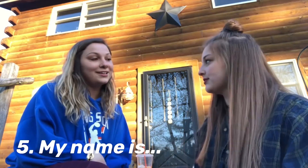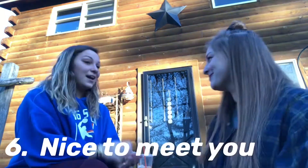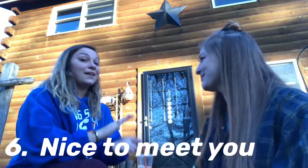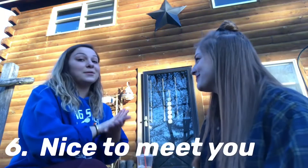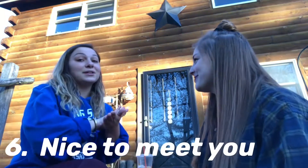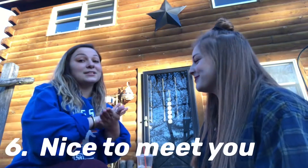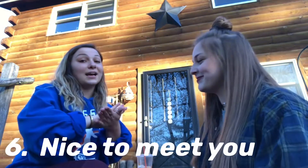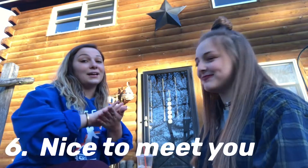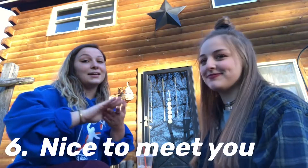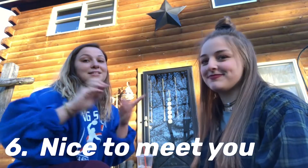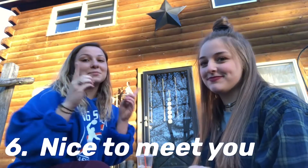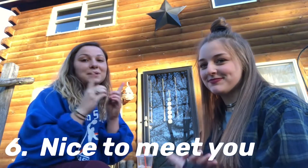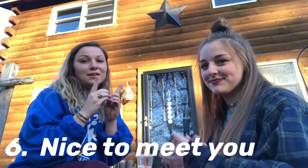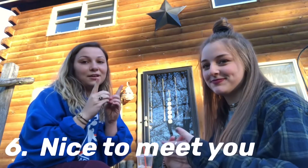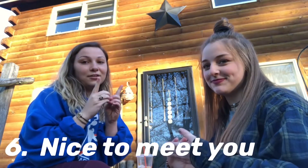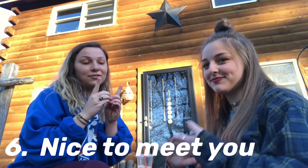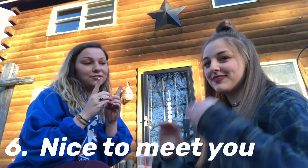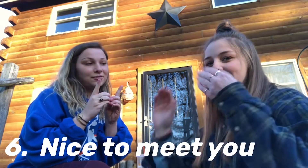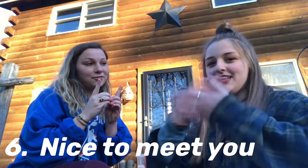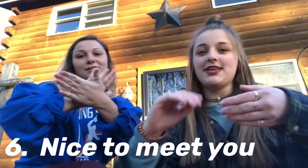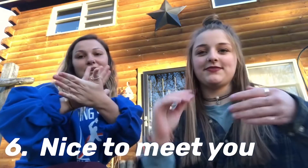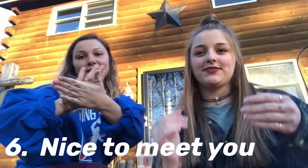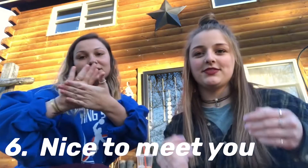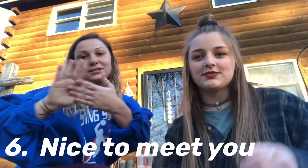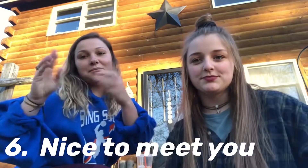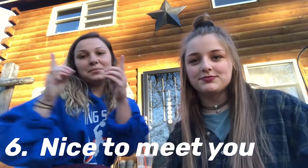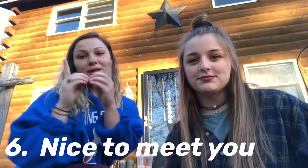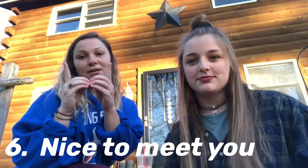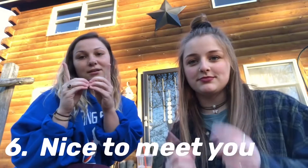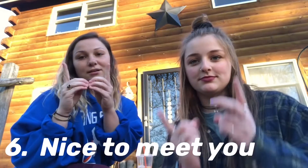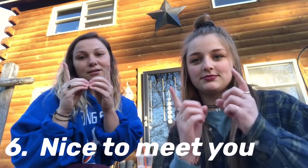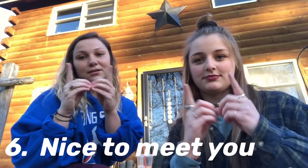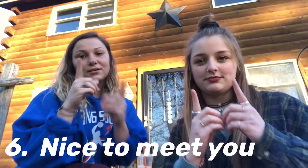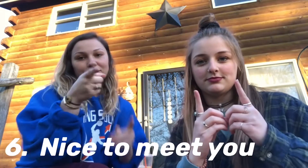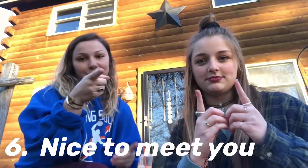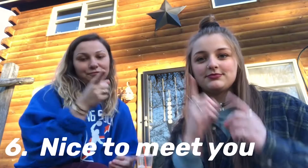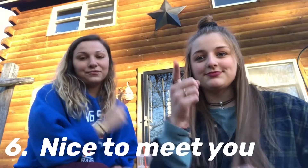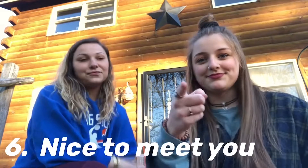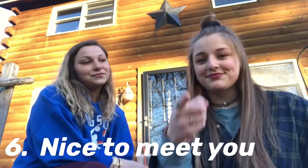And then we could say, nice to meet you. Okay. Nice to meet you.